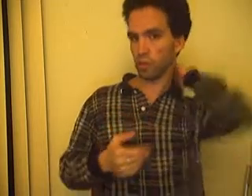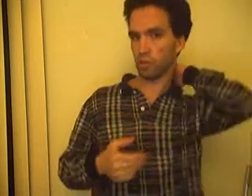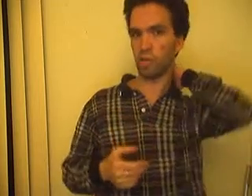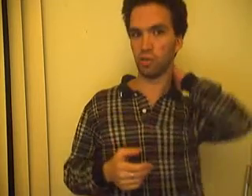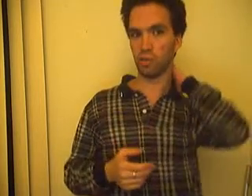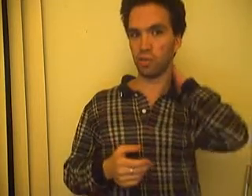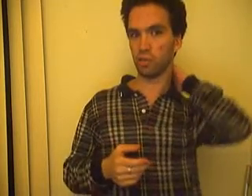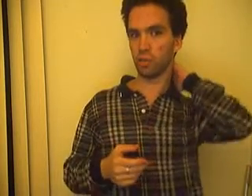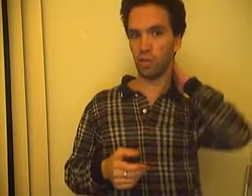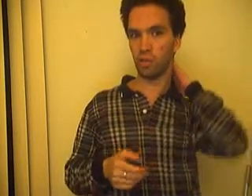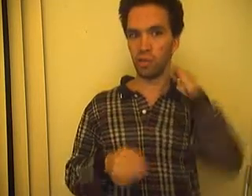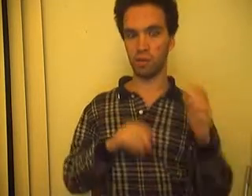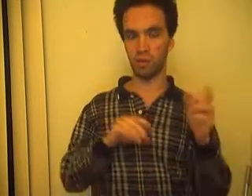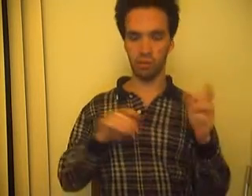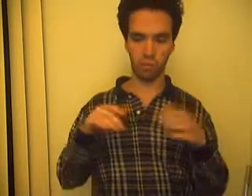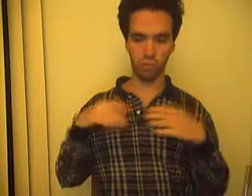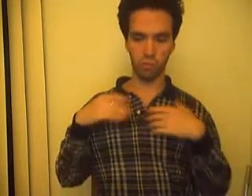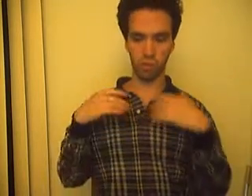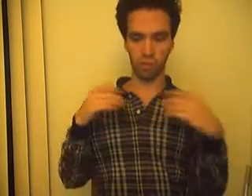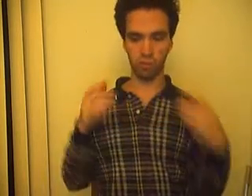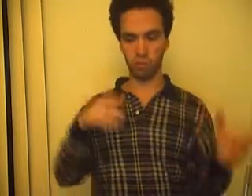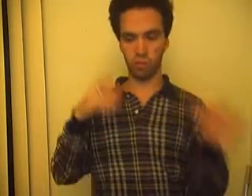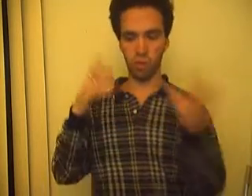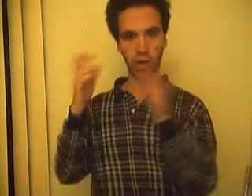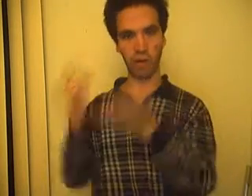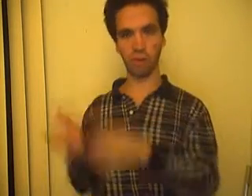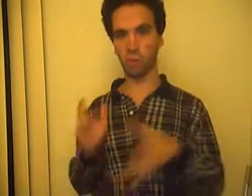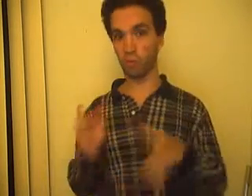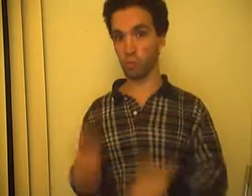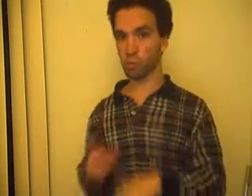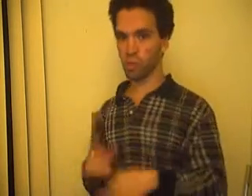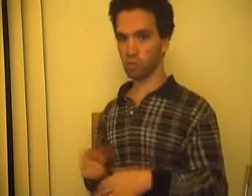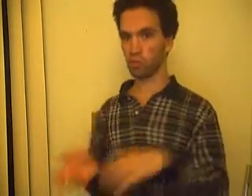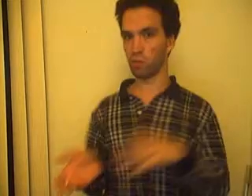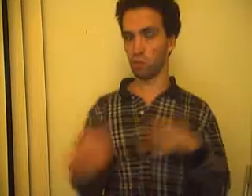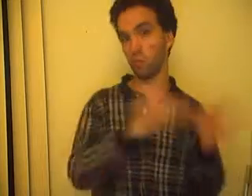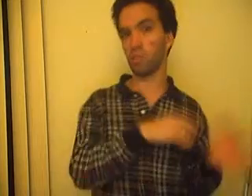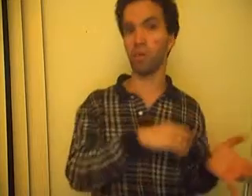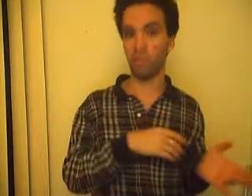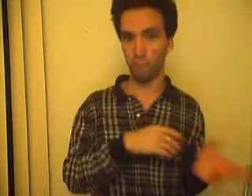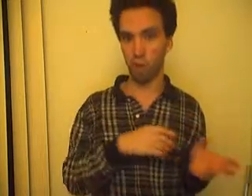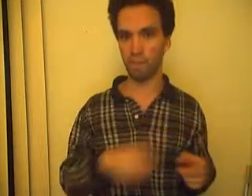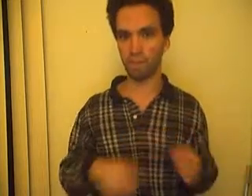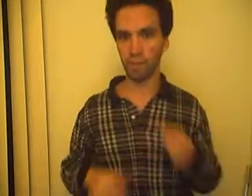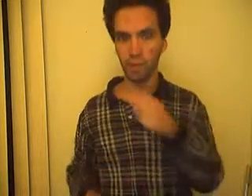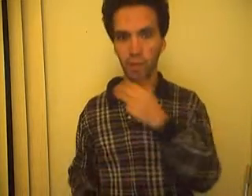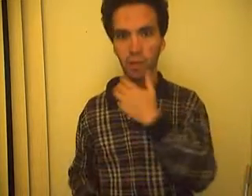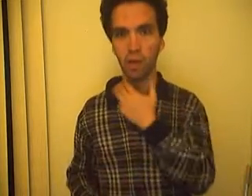tells us that we're locating something with respect to something we said before.